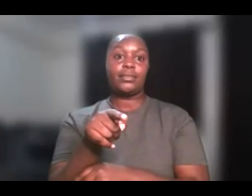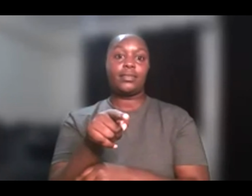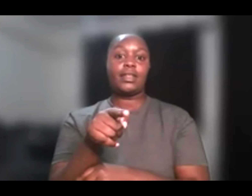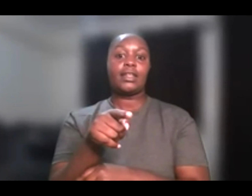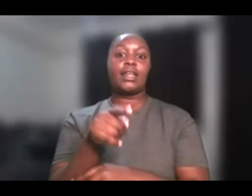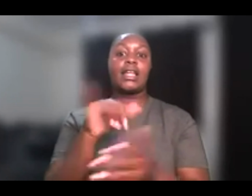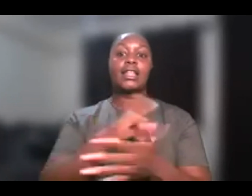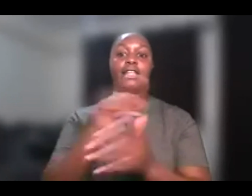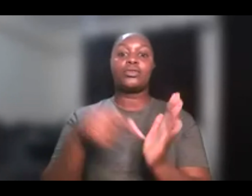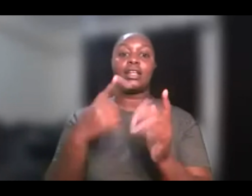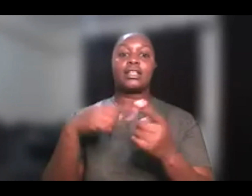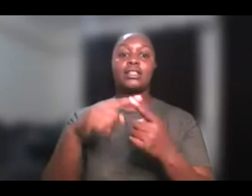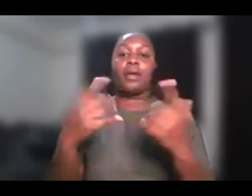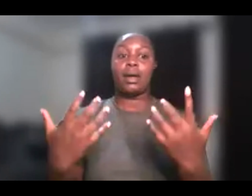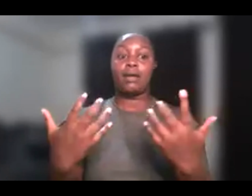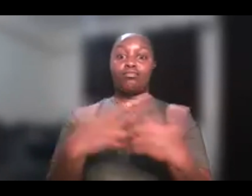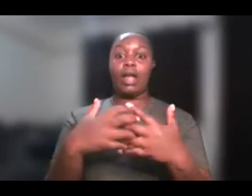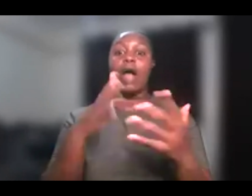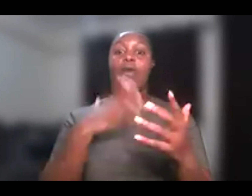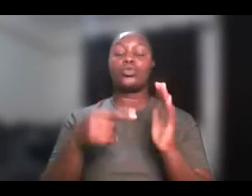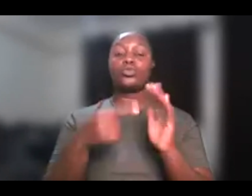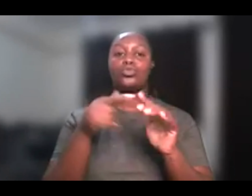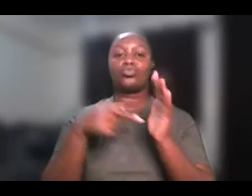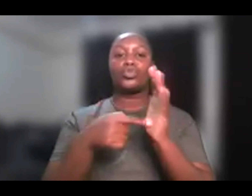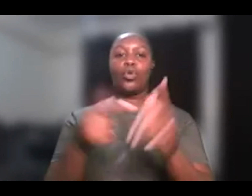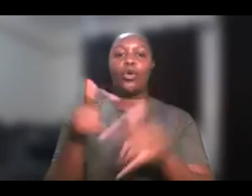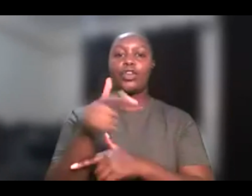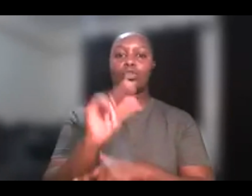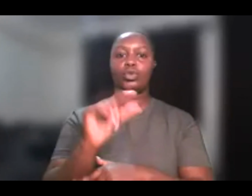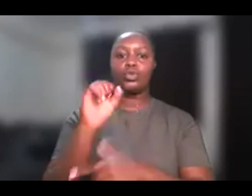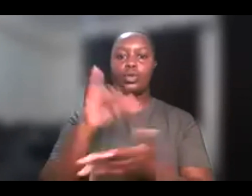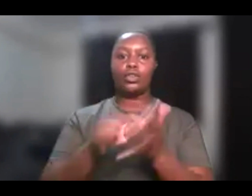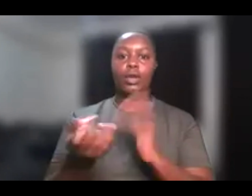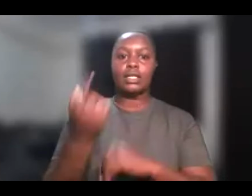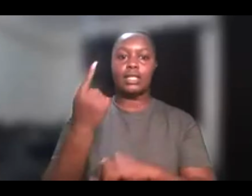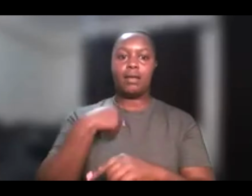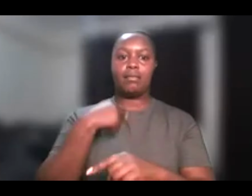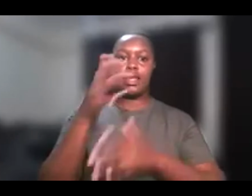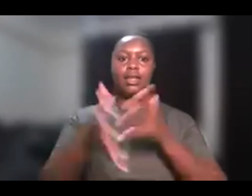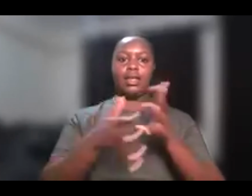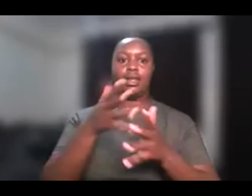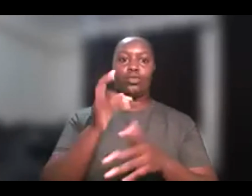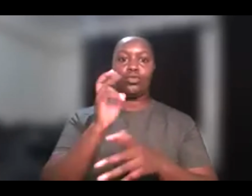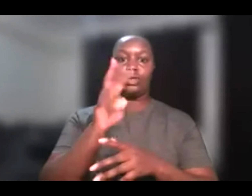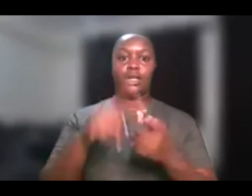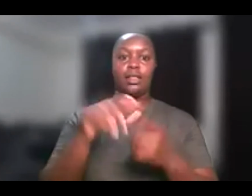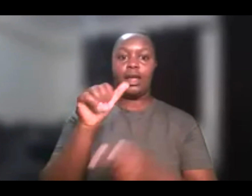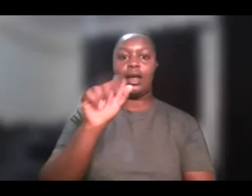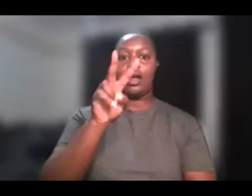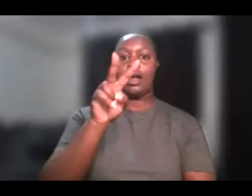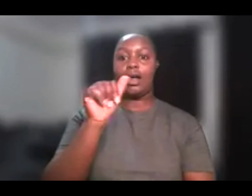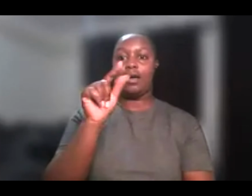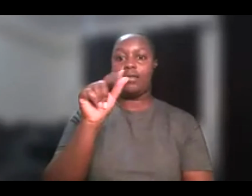quick video to show you how it is. To the left would be me signing, and you can see the avatar, and these are the pictures that we just think about